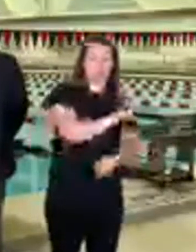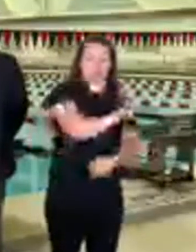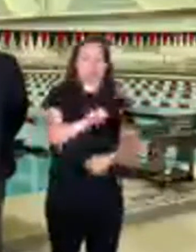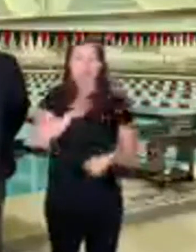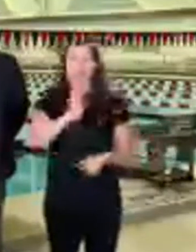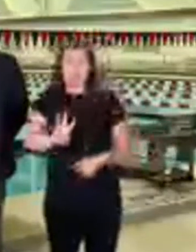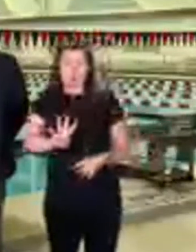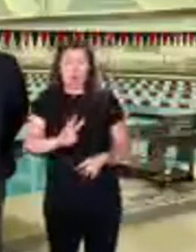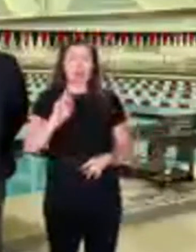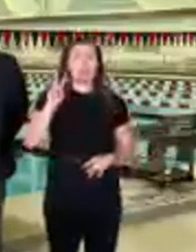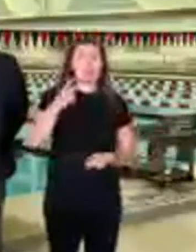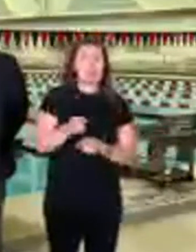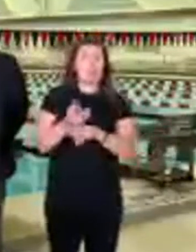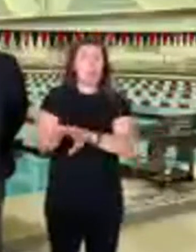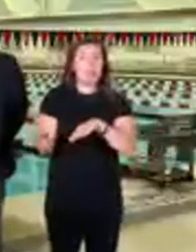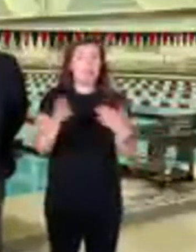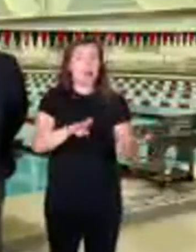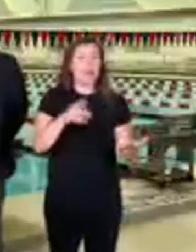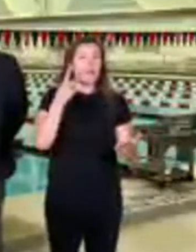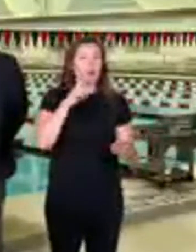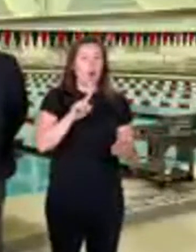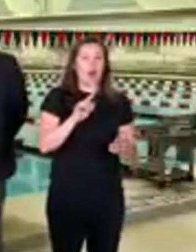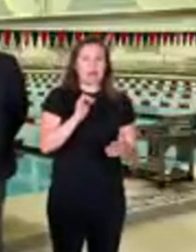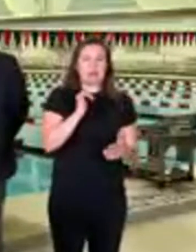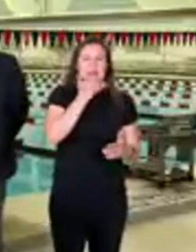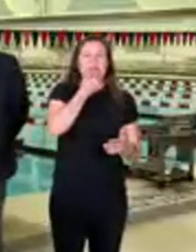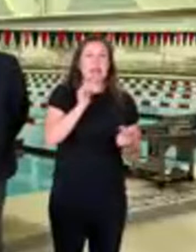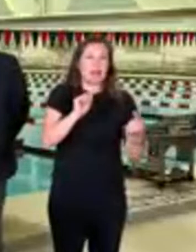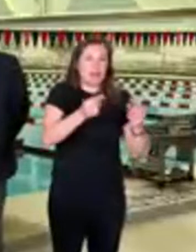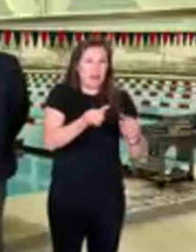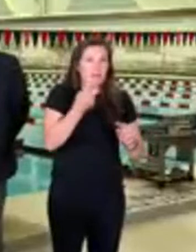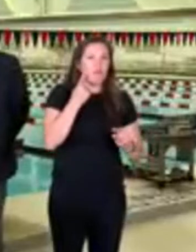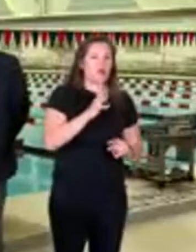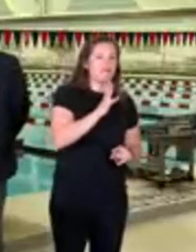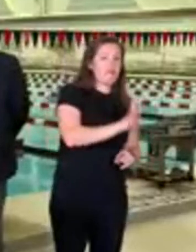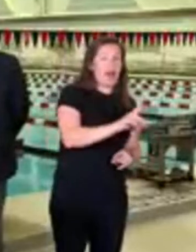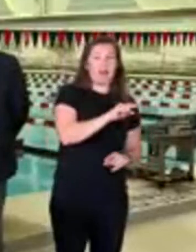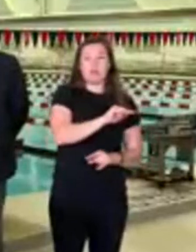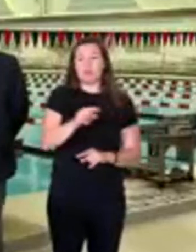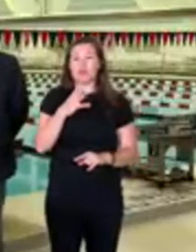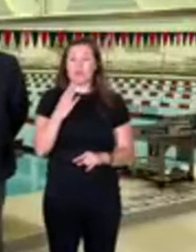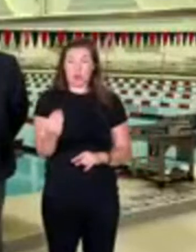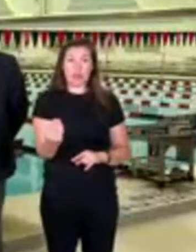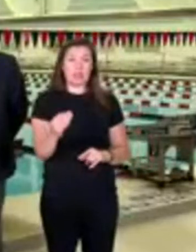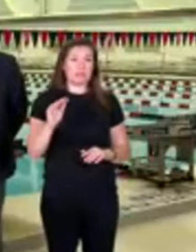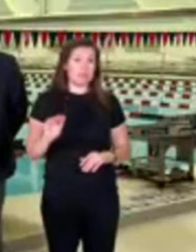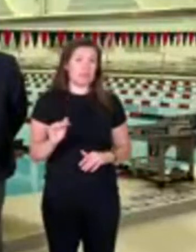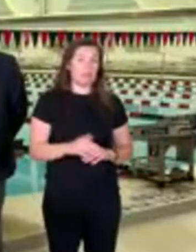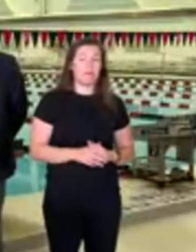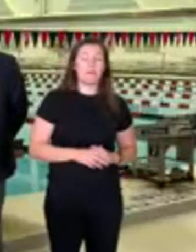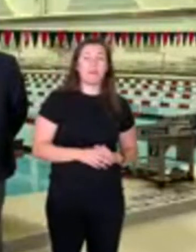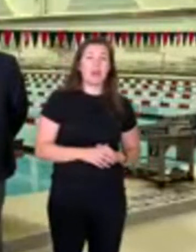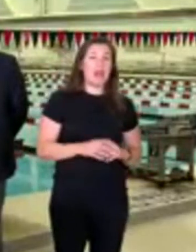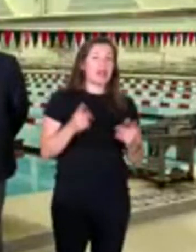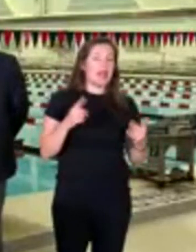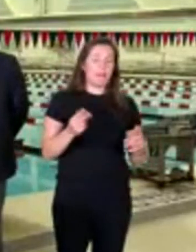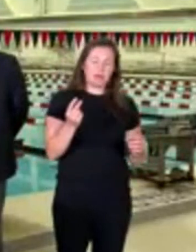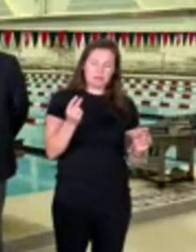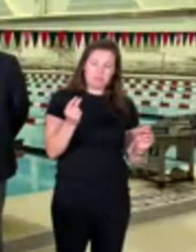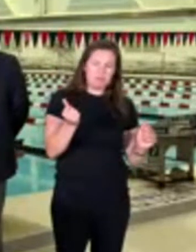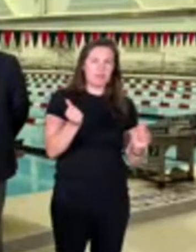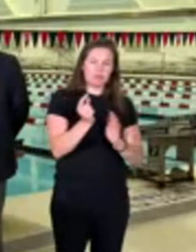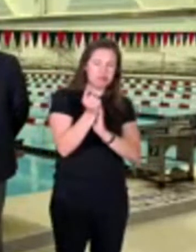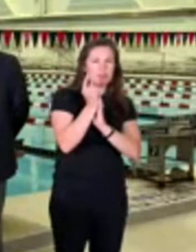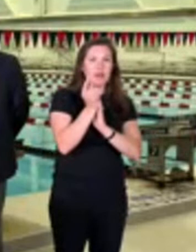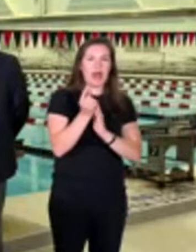the second leading cause of death of unintentional injury for death for children 5 to 14 years old. And drowning can happen in seconds and